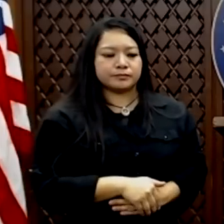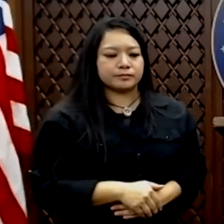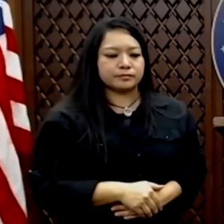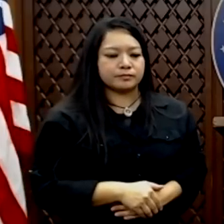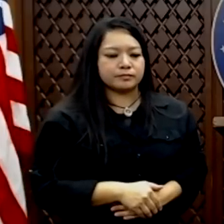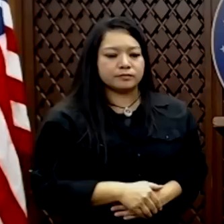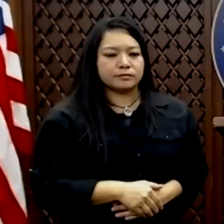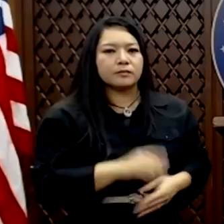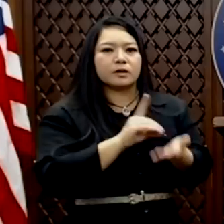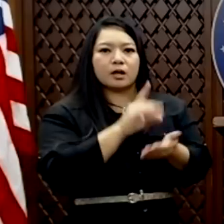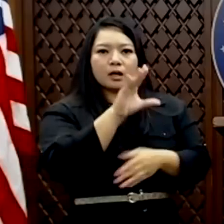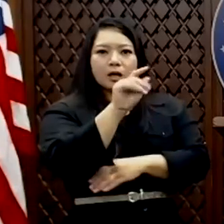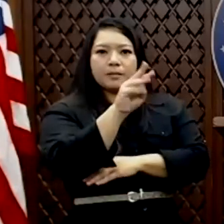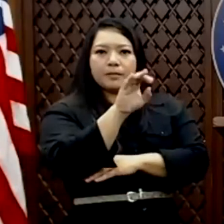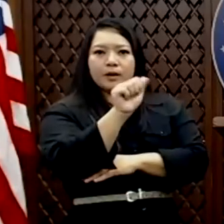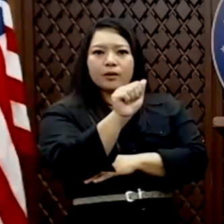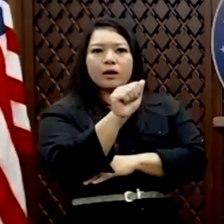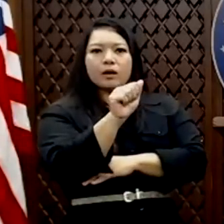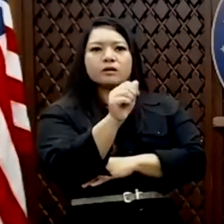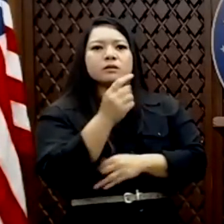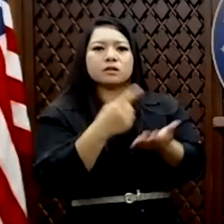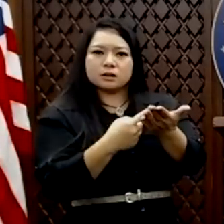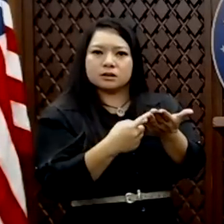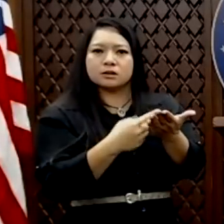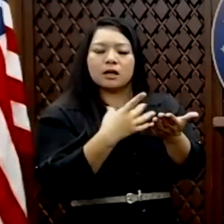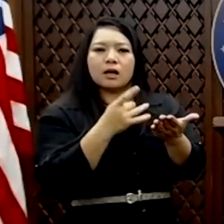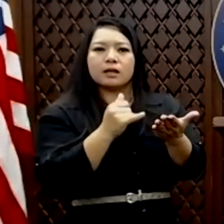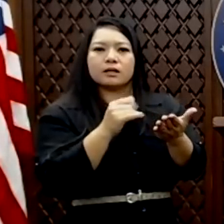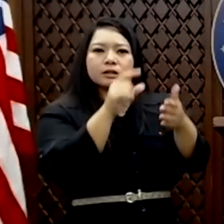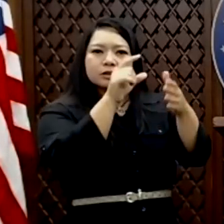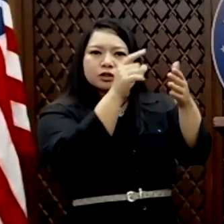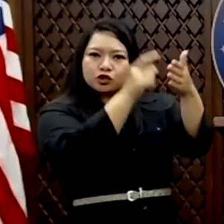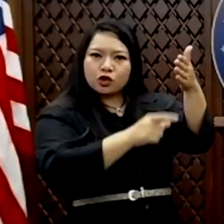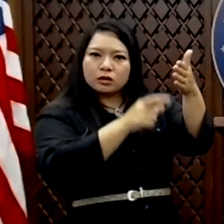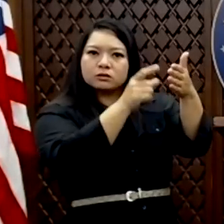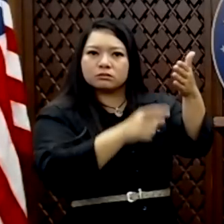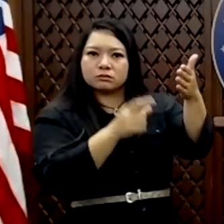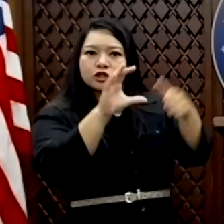Dr. Cabrera spoke of, and it looked like based on his chart, we're going to hit